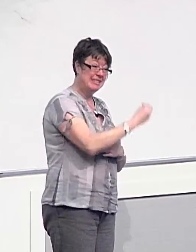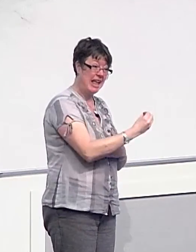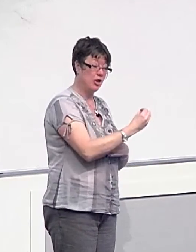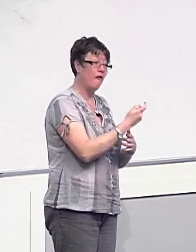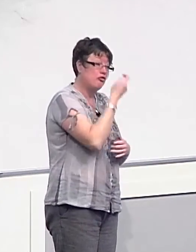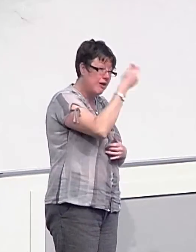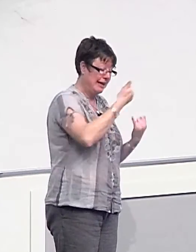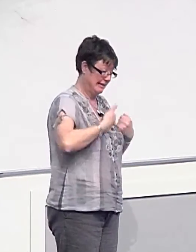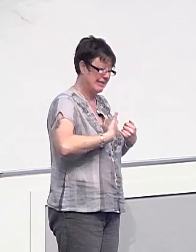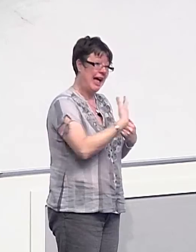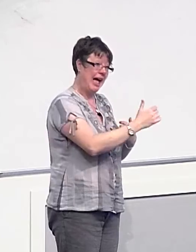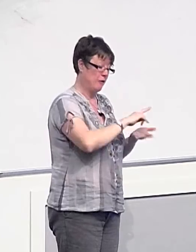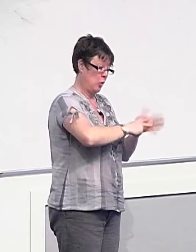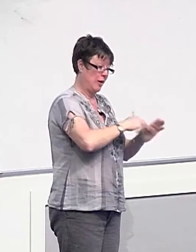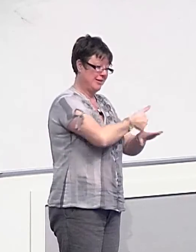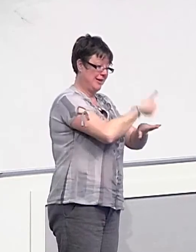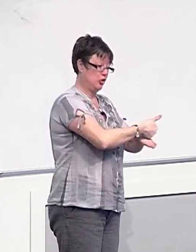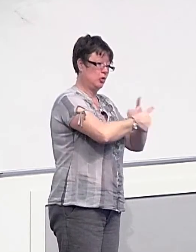conduct research. Why?